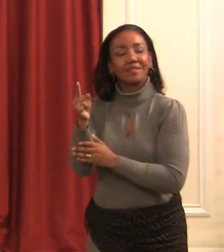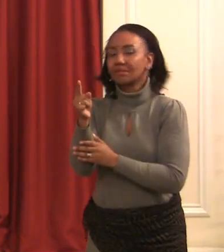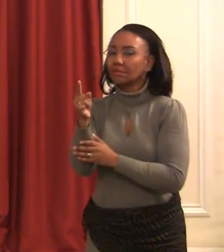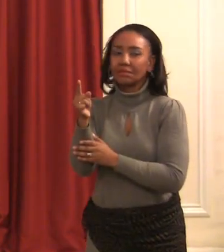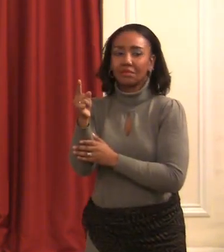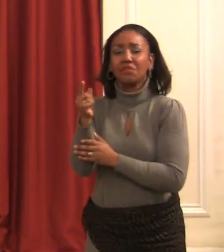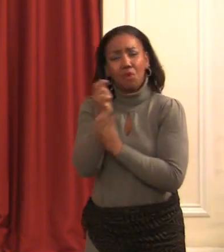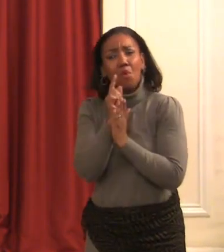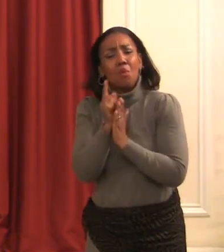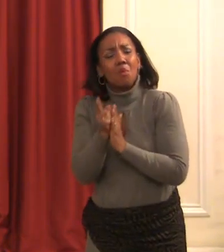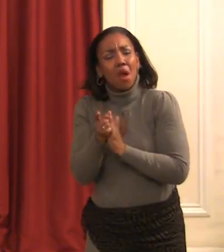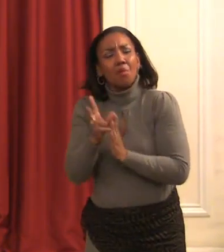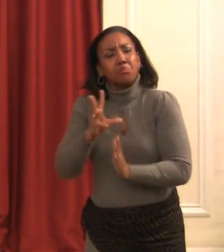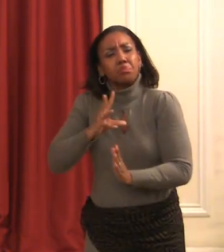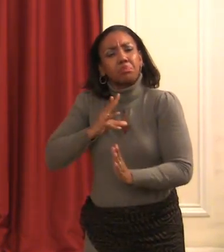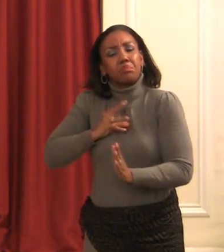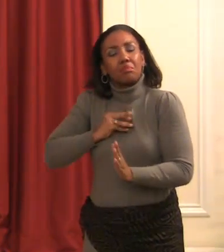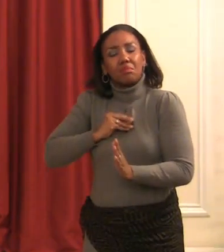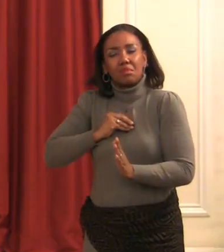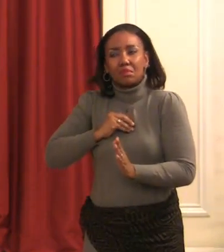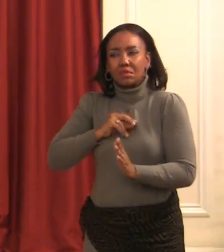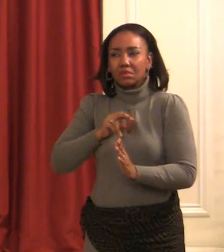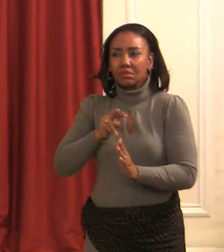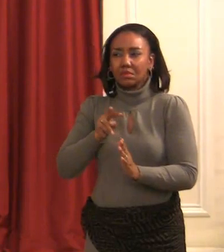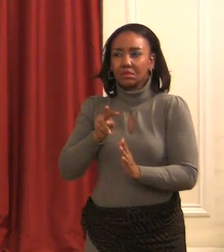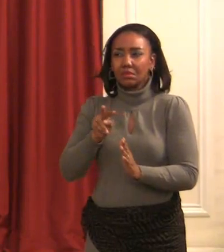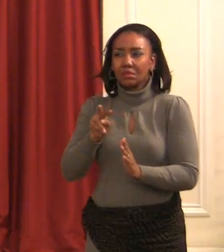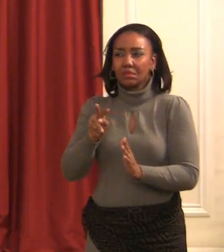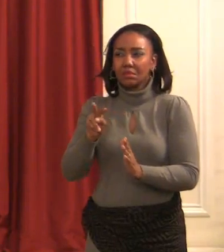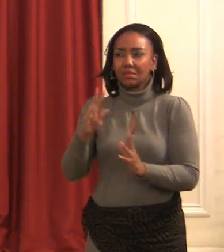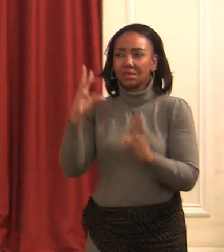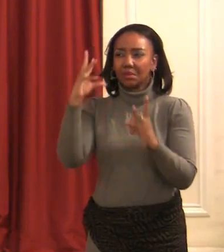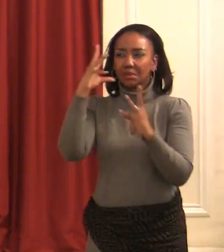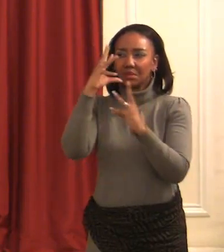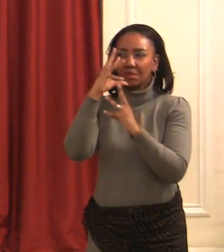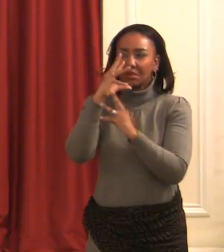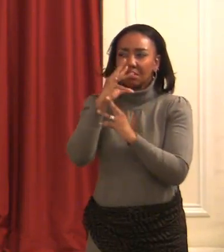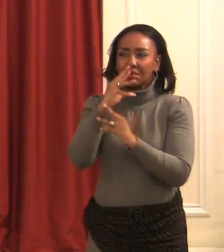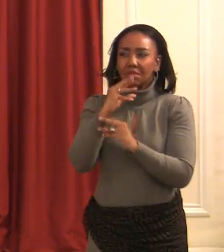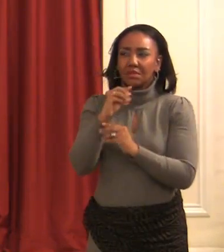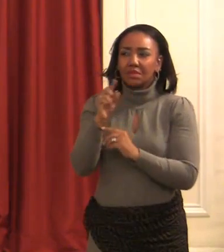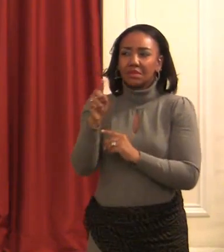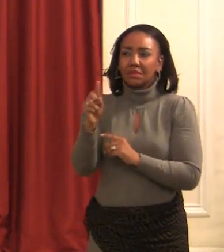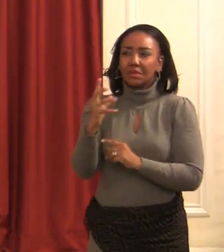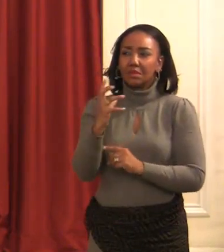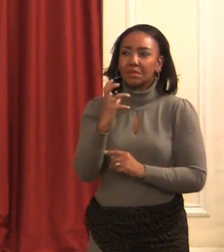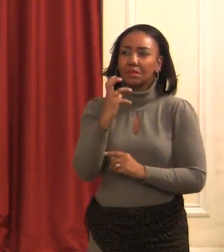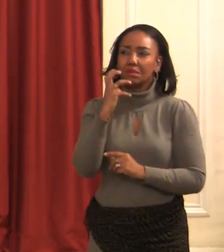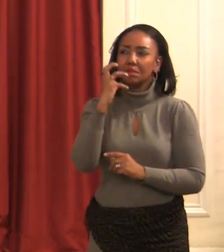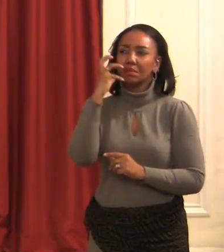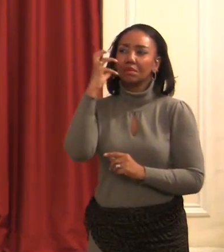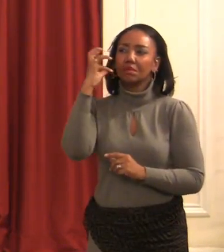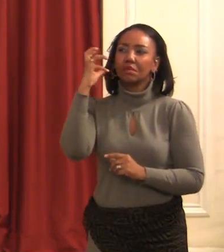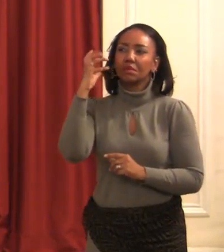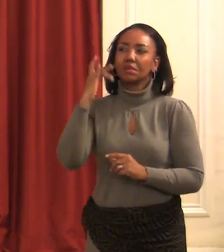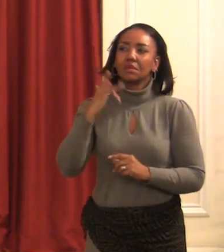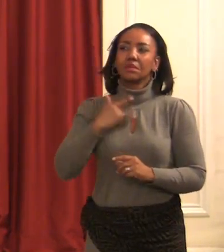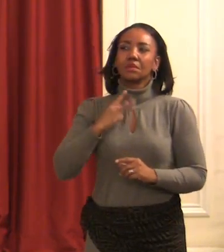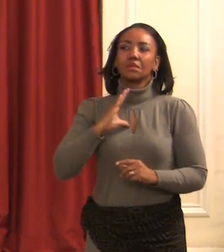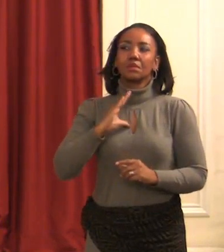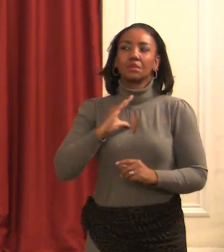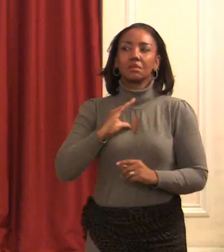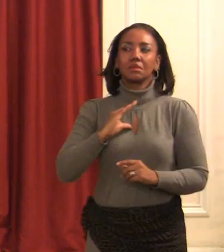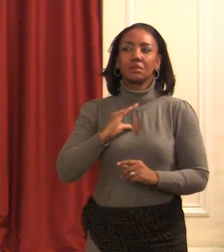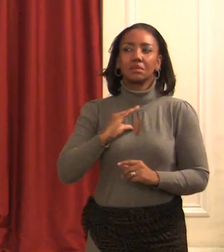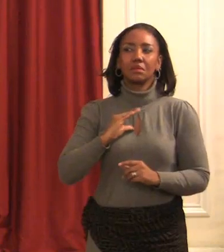and they did for a while. But eventually, her beauty felt like a hot spotlight, and their confidence faded away